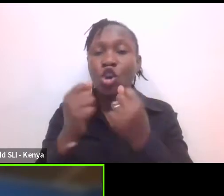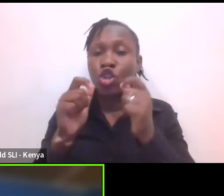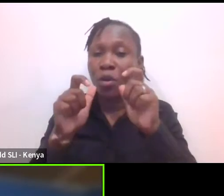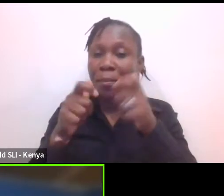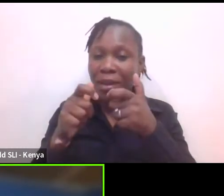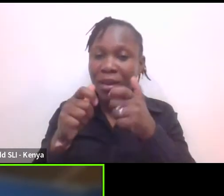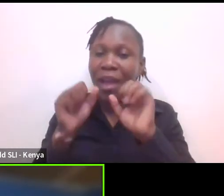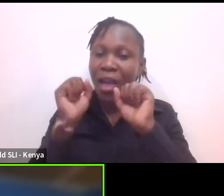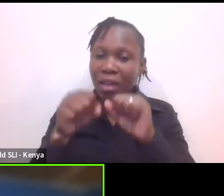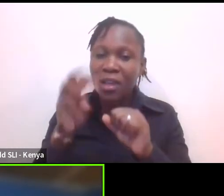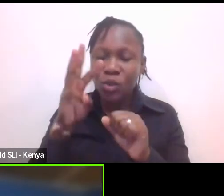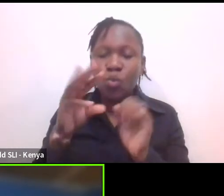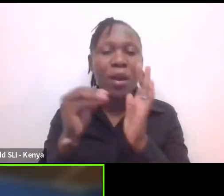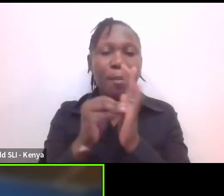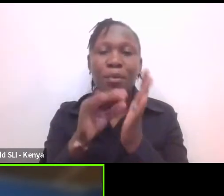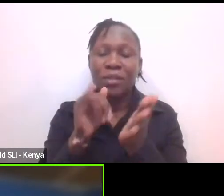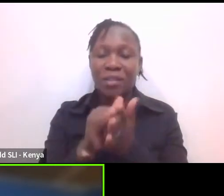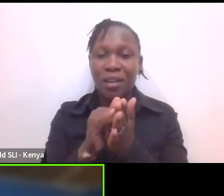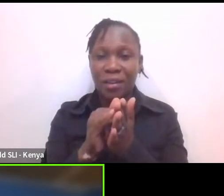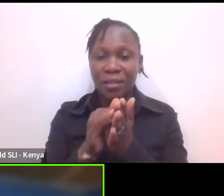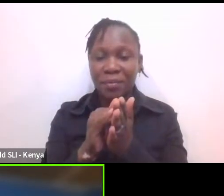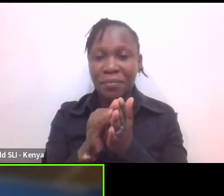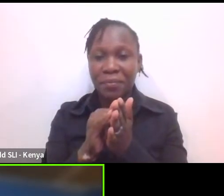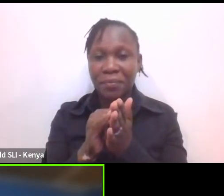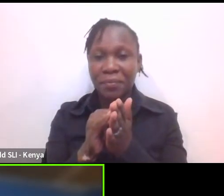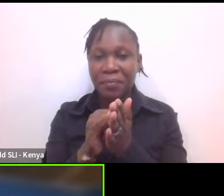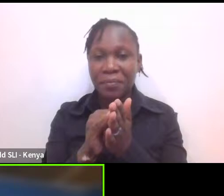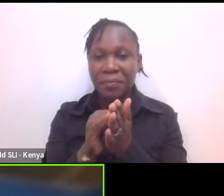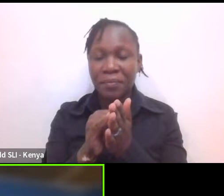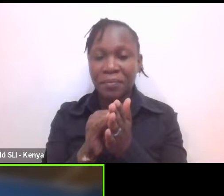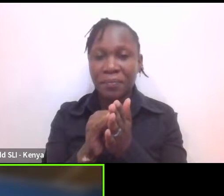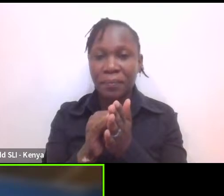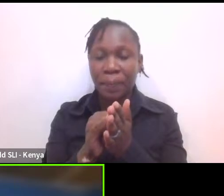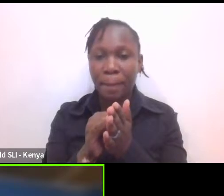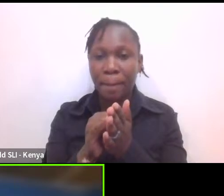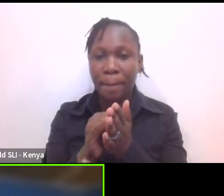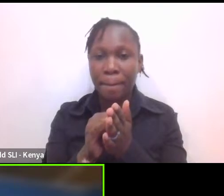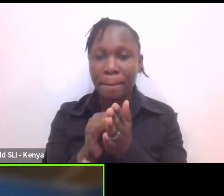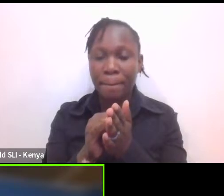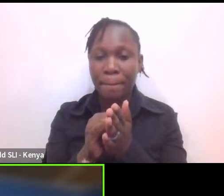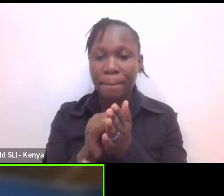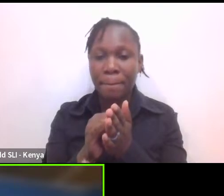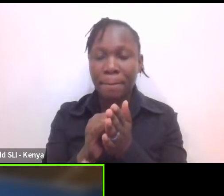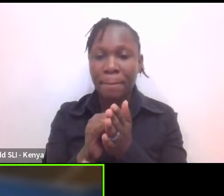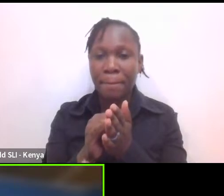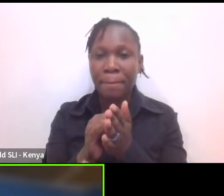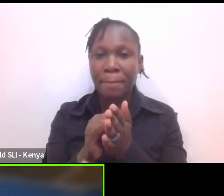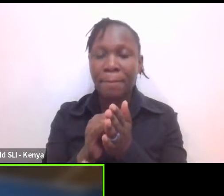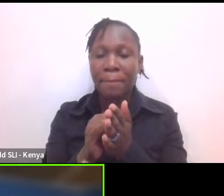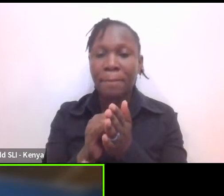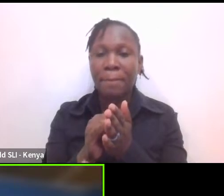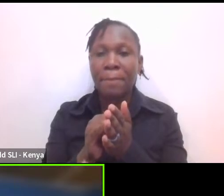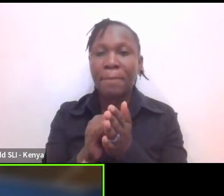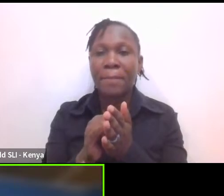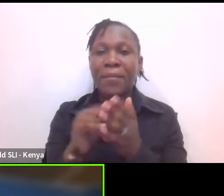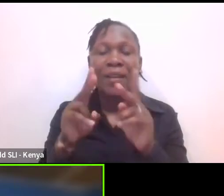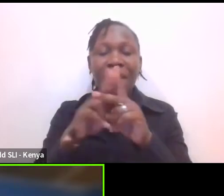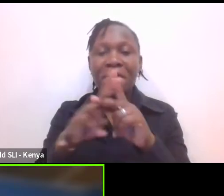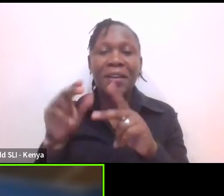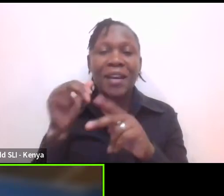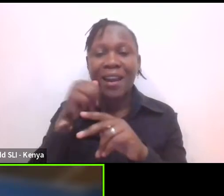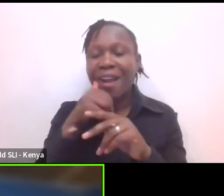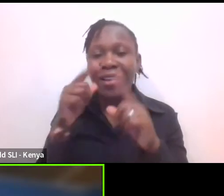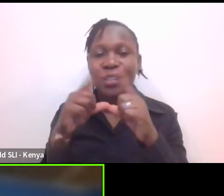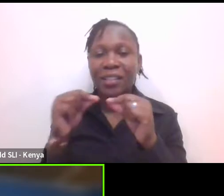is kind of what Dan does. I am so invested in that statement that we can see the humans in the room,